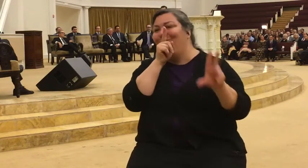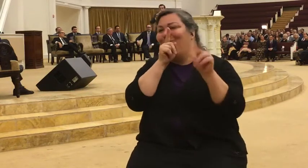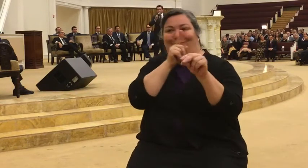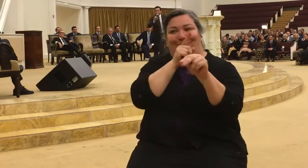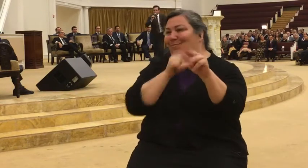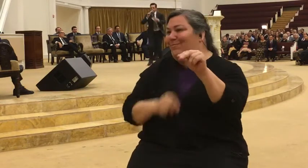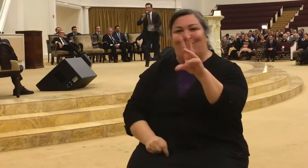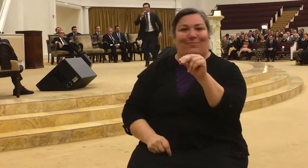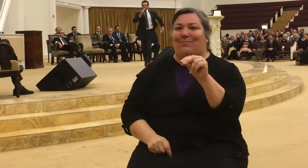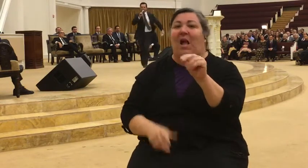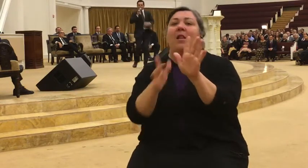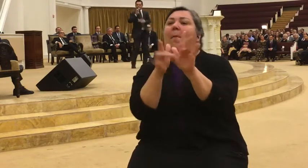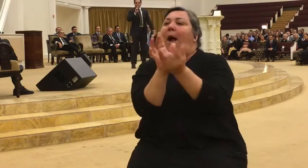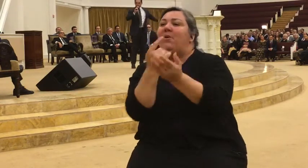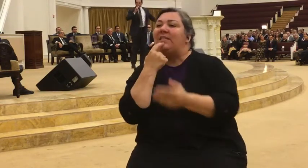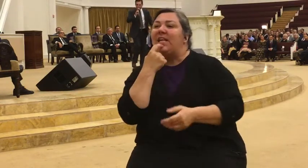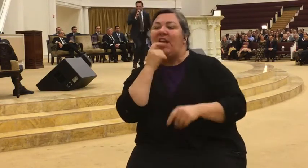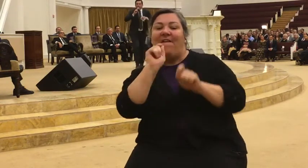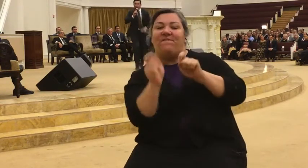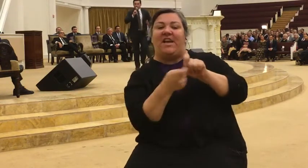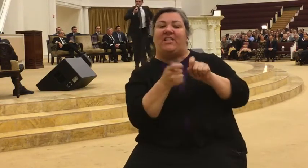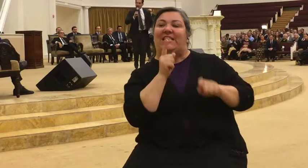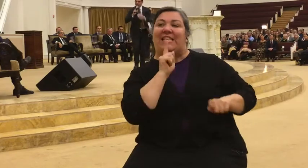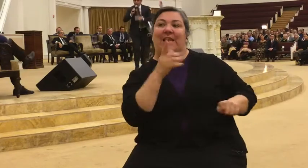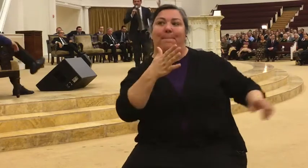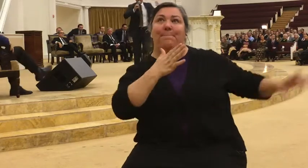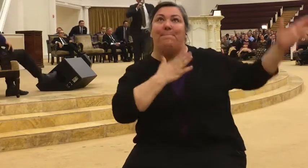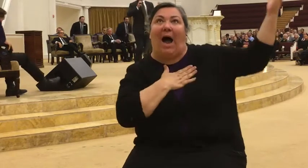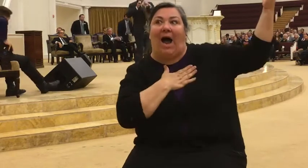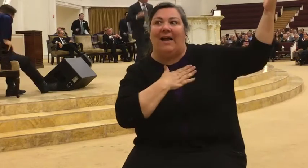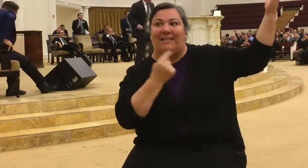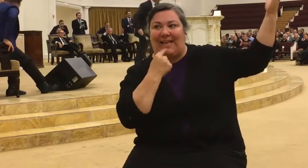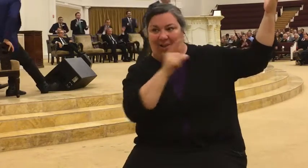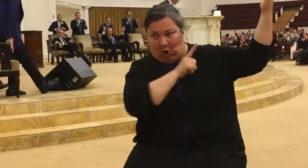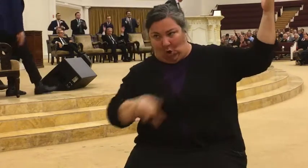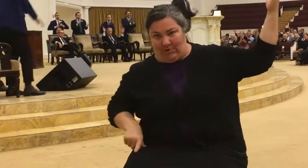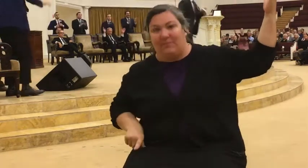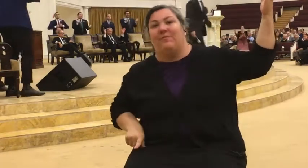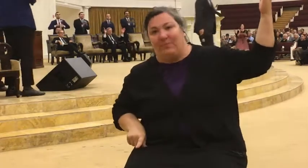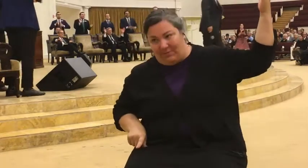believe that. Because the Bible says vengeance is mine.